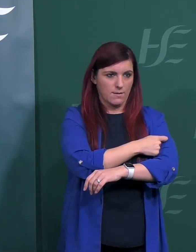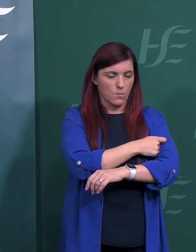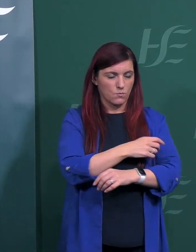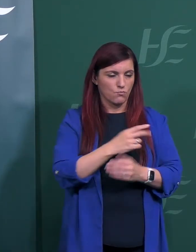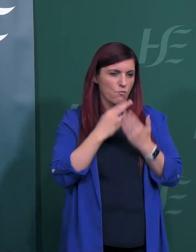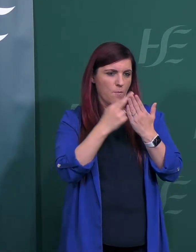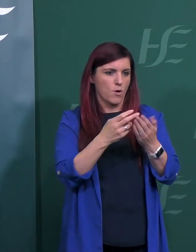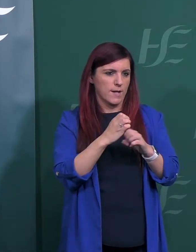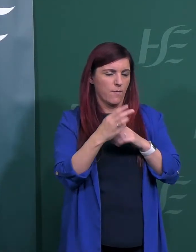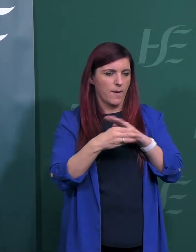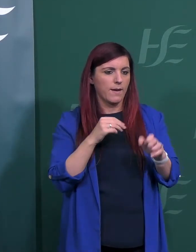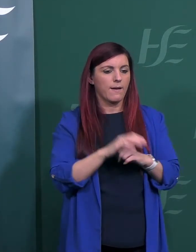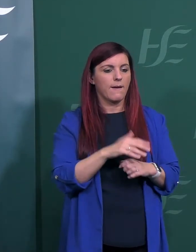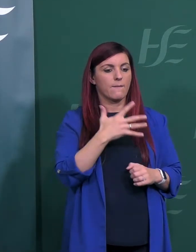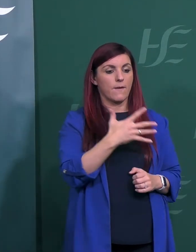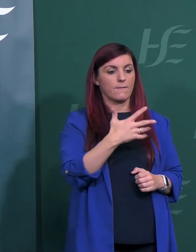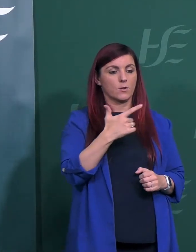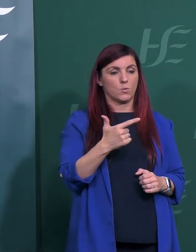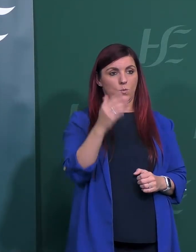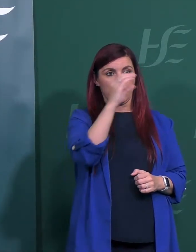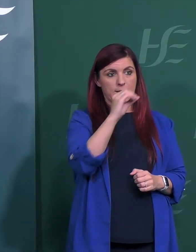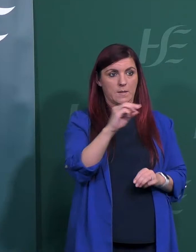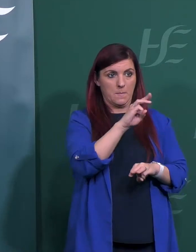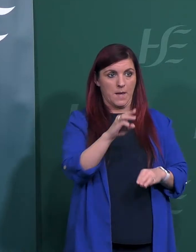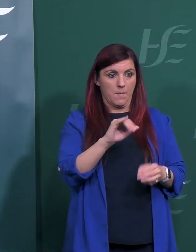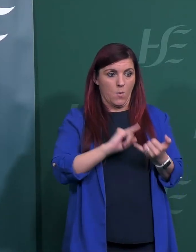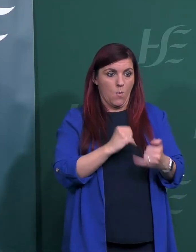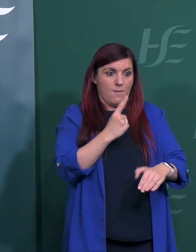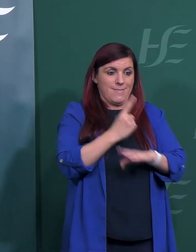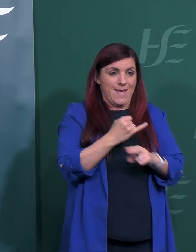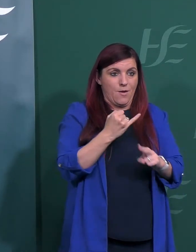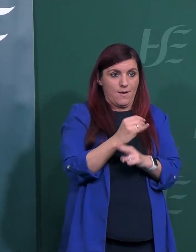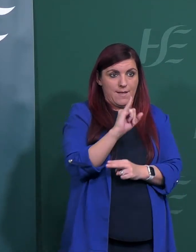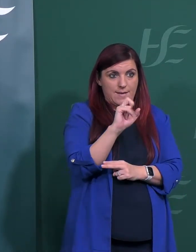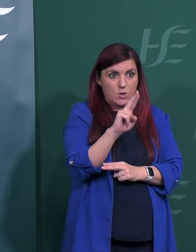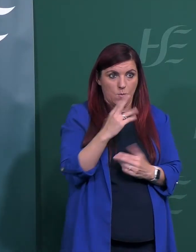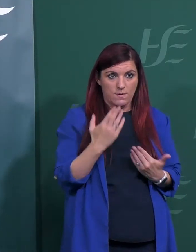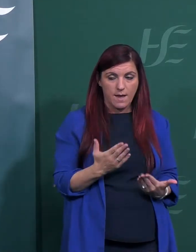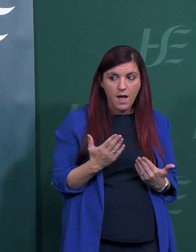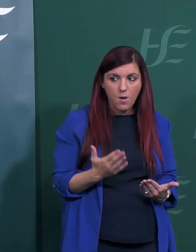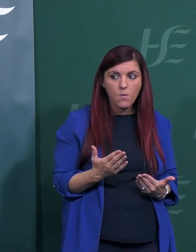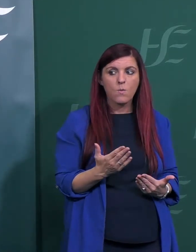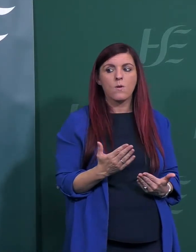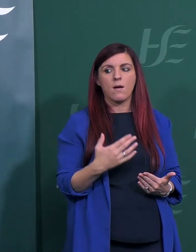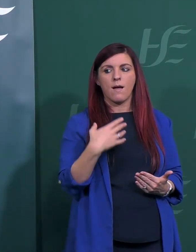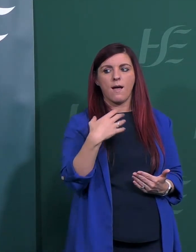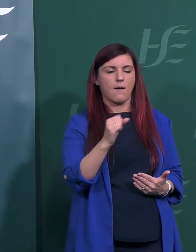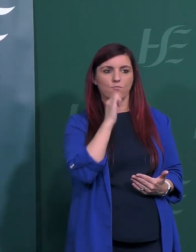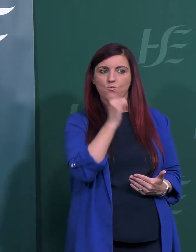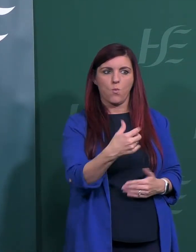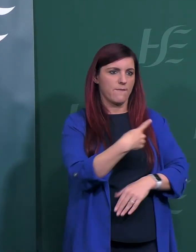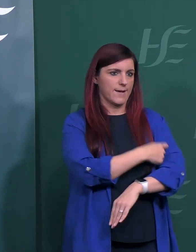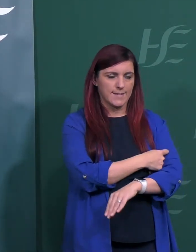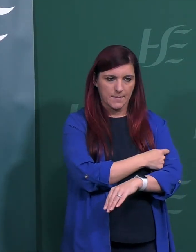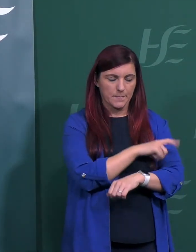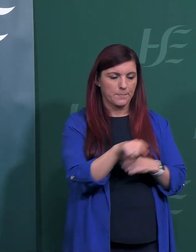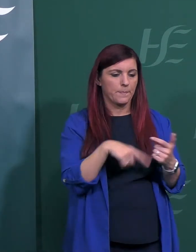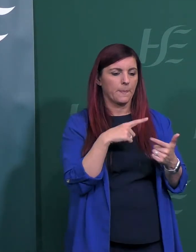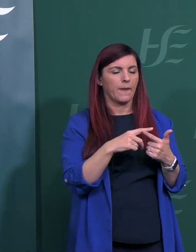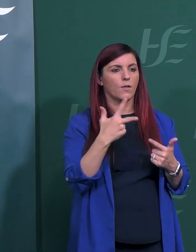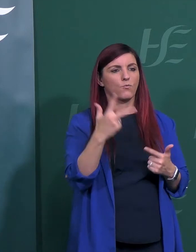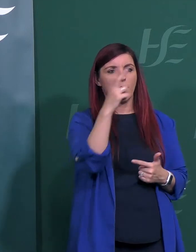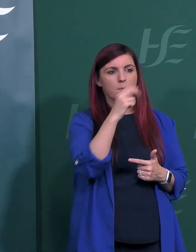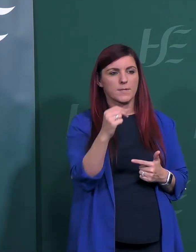week, 52% of the patients currently in ICU have received no vaccination,